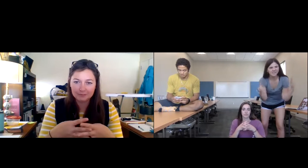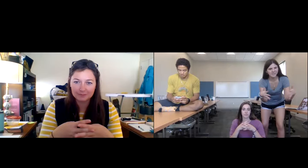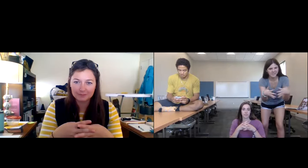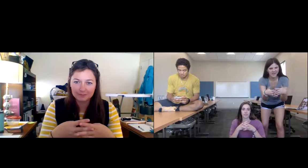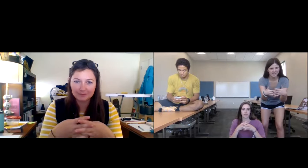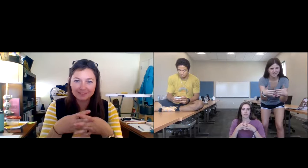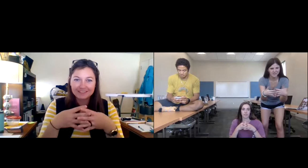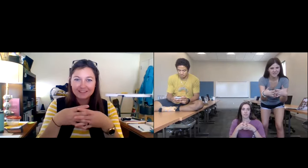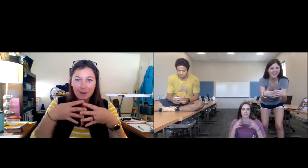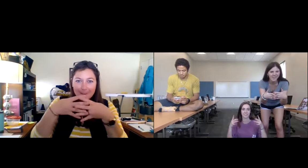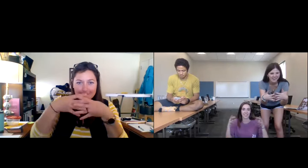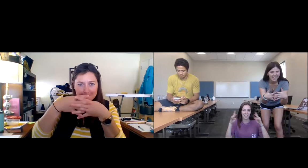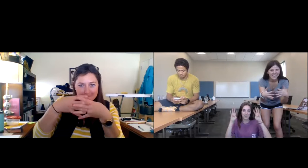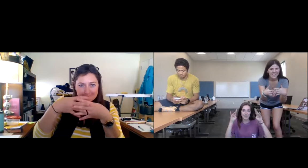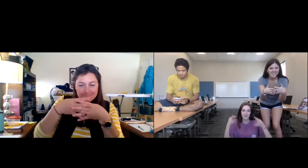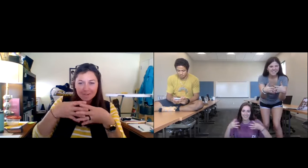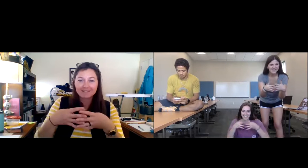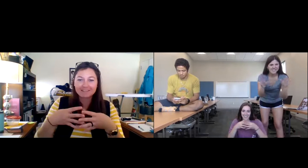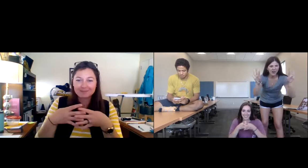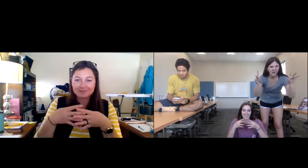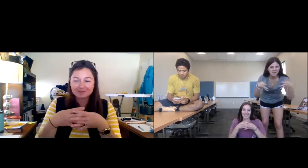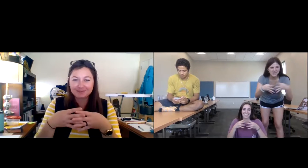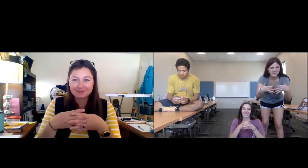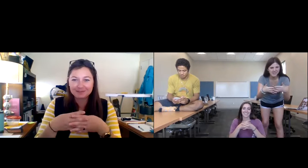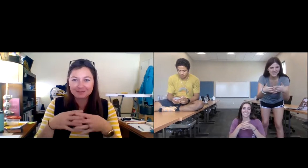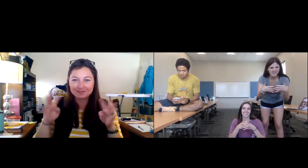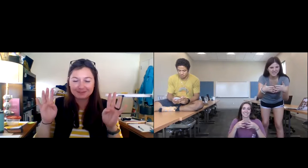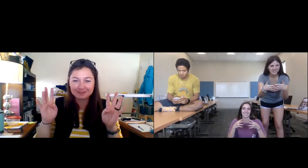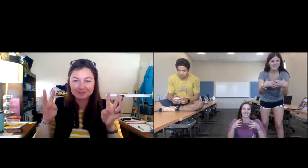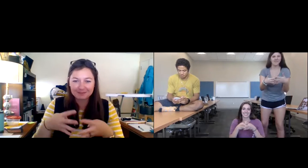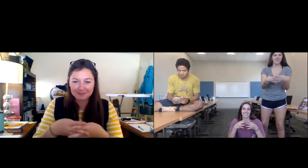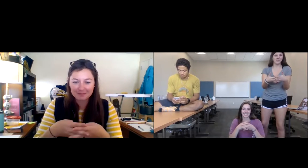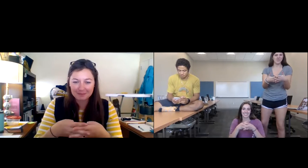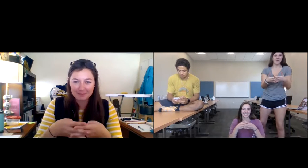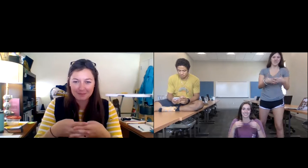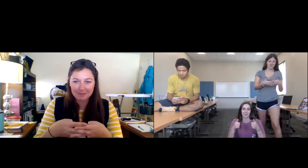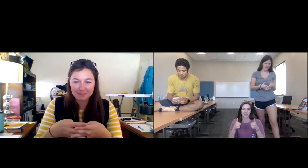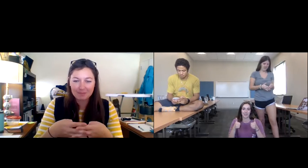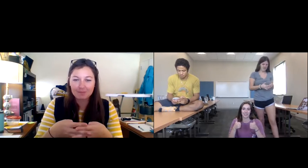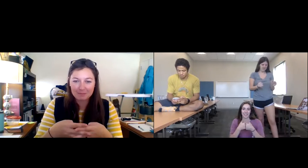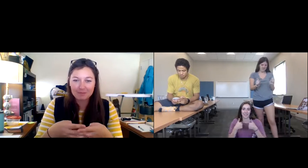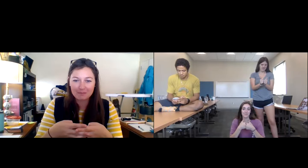like they're tackling each other. Like Yeah, the people. yeah, all the people are like. That's football. football game.